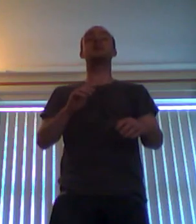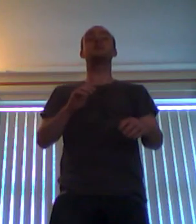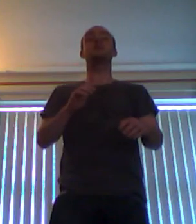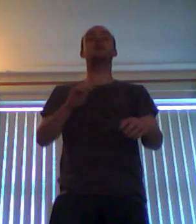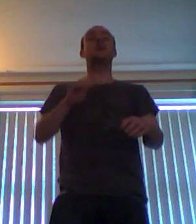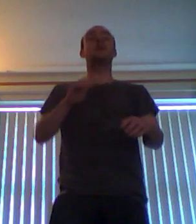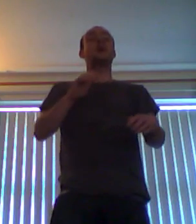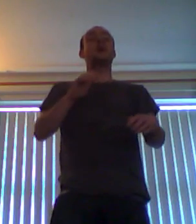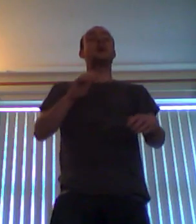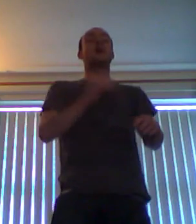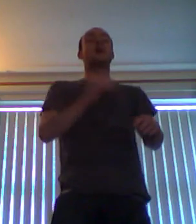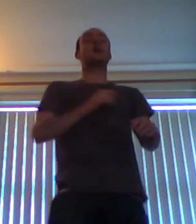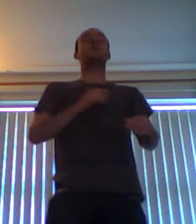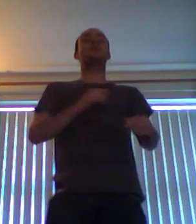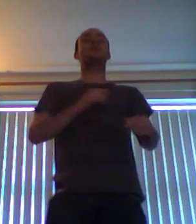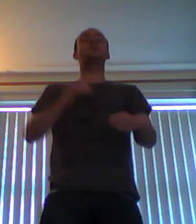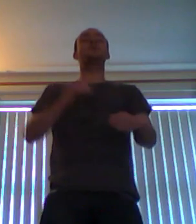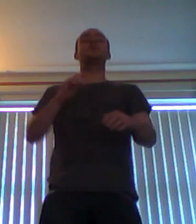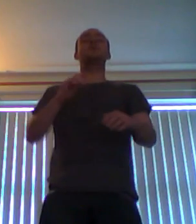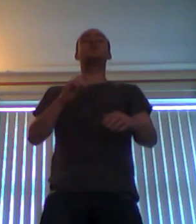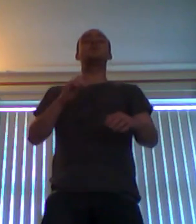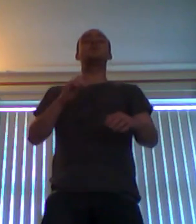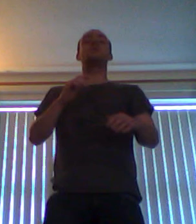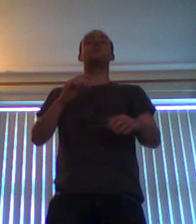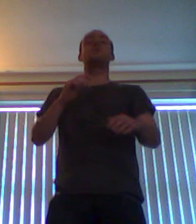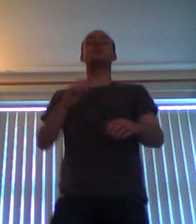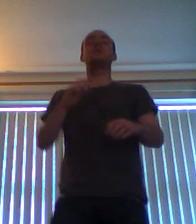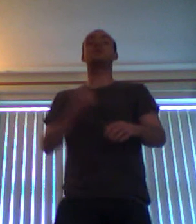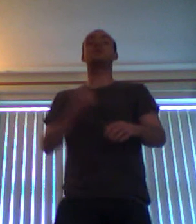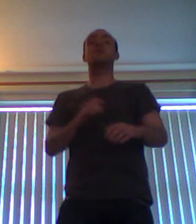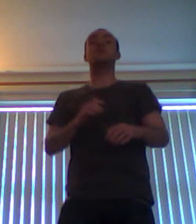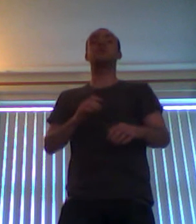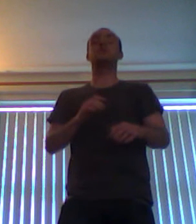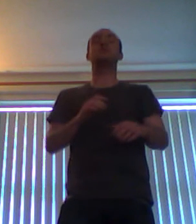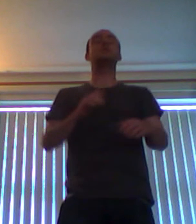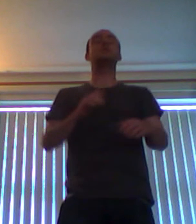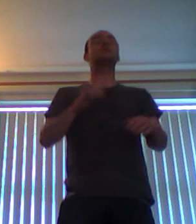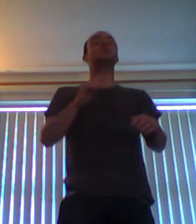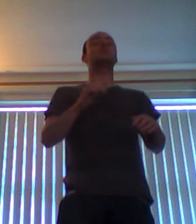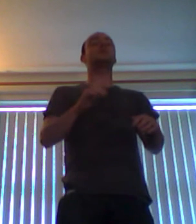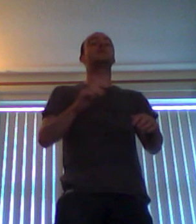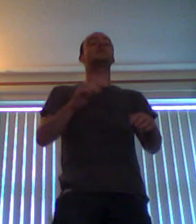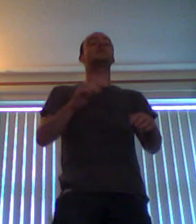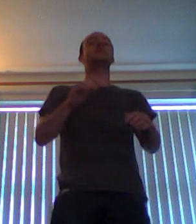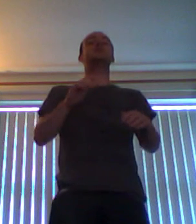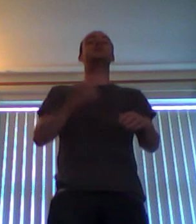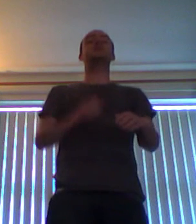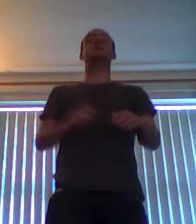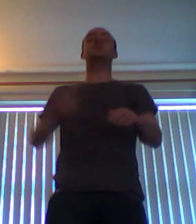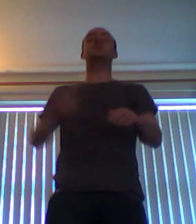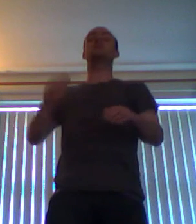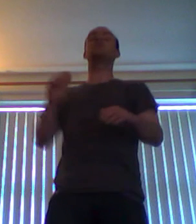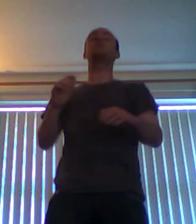down. I am beautiful in every single way. Yes,